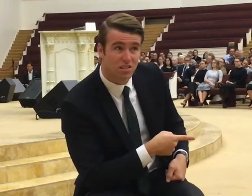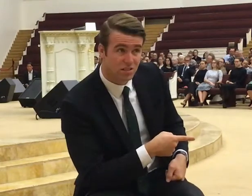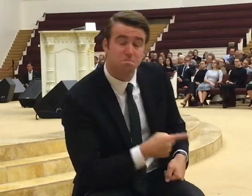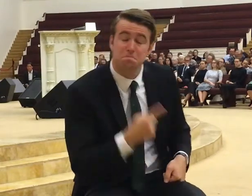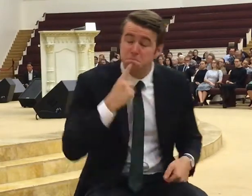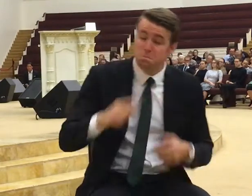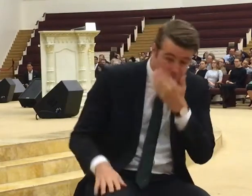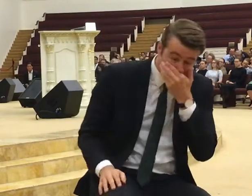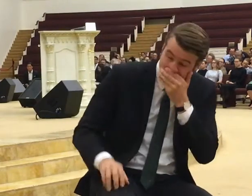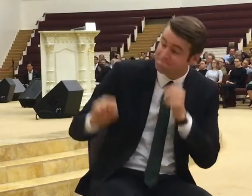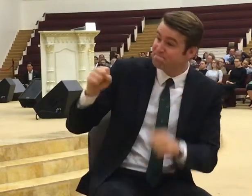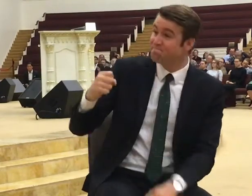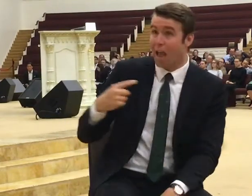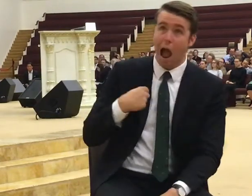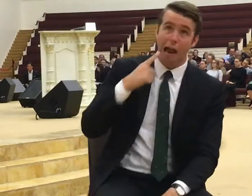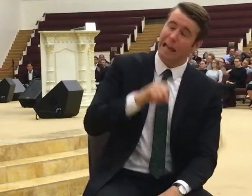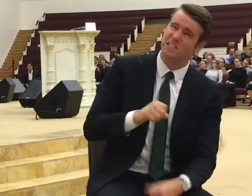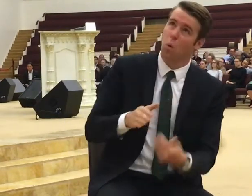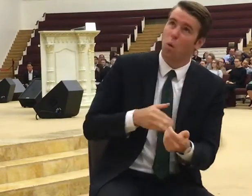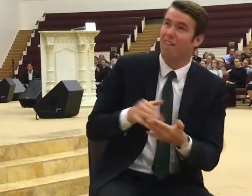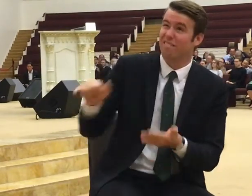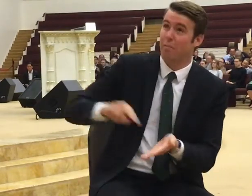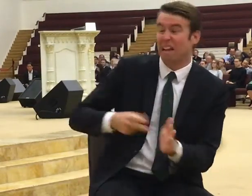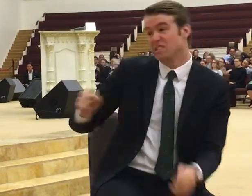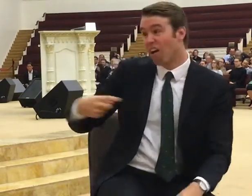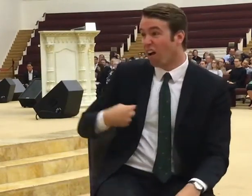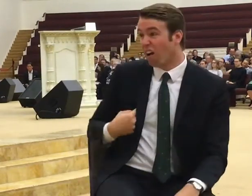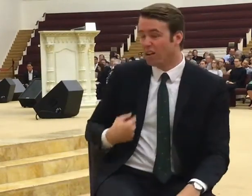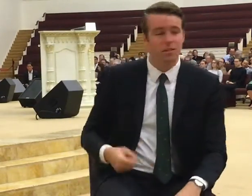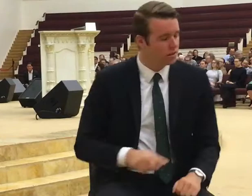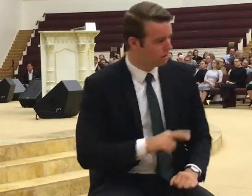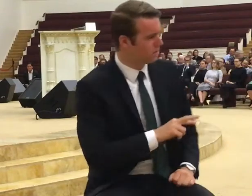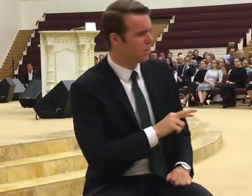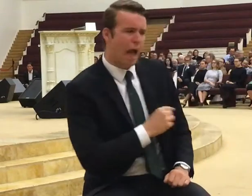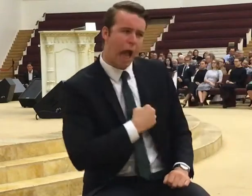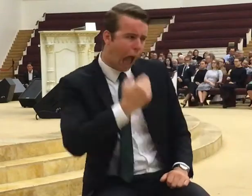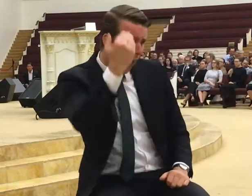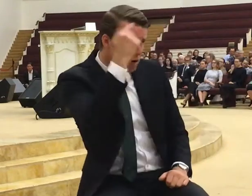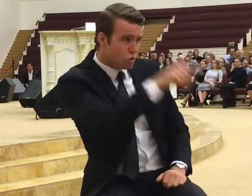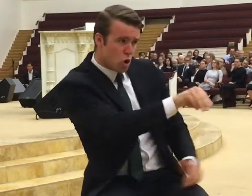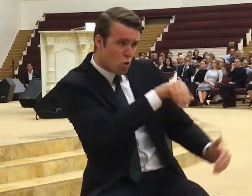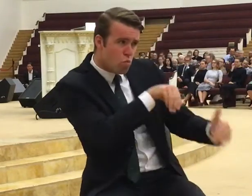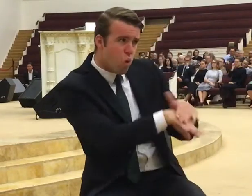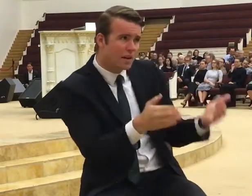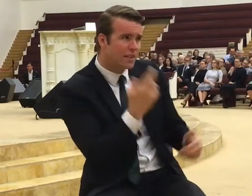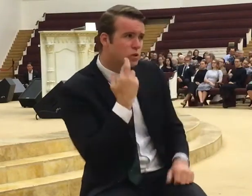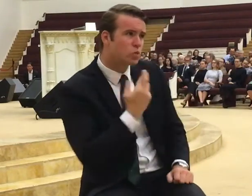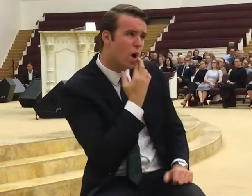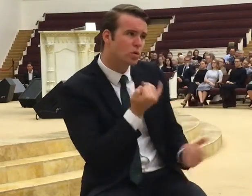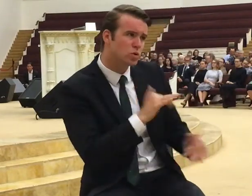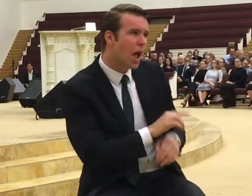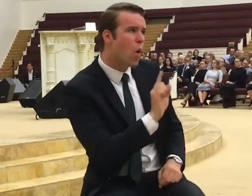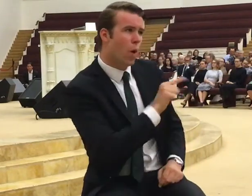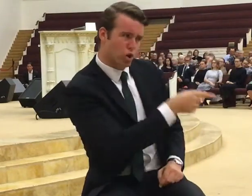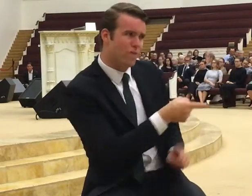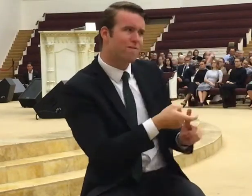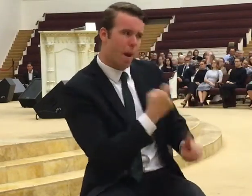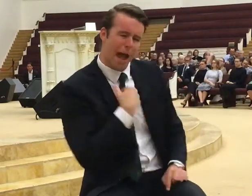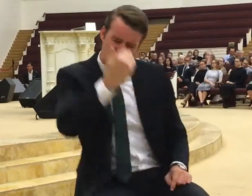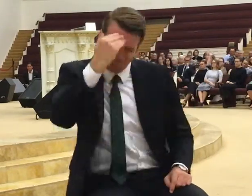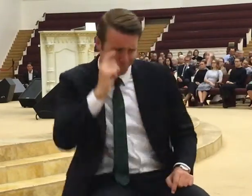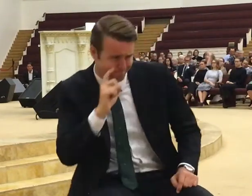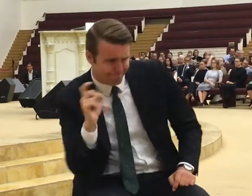She said, "Yeah, I guess, whatever that means, yeah, I am." He said, "I knew when you walked in this restaurant tonight where you were."